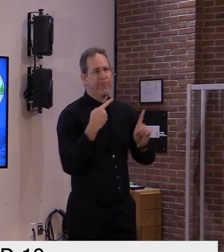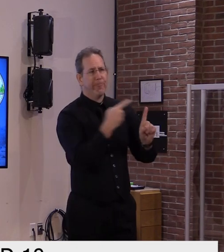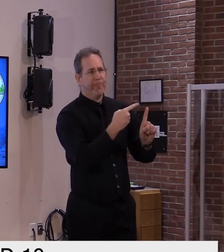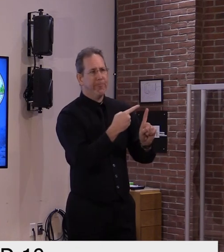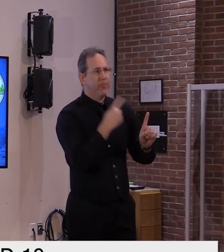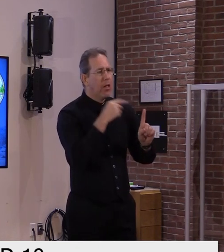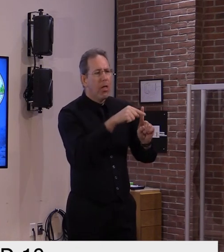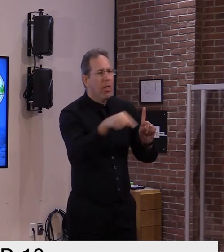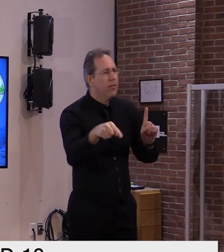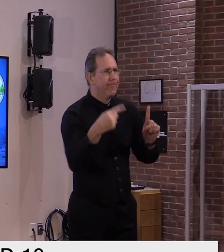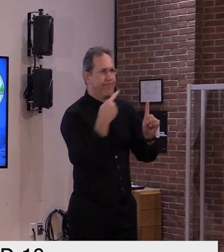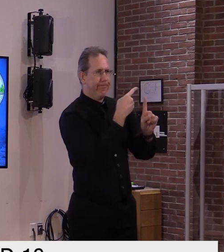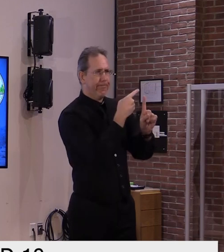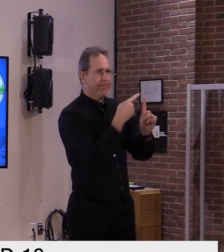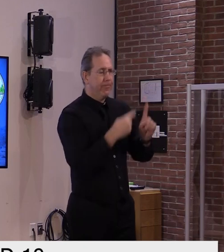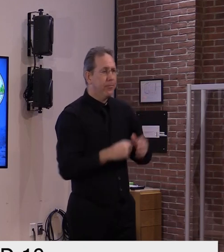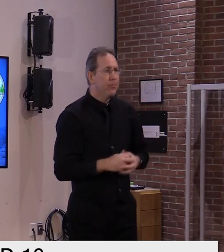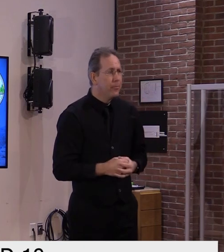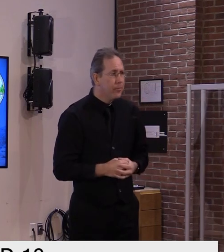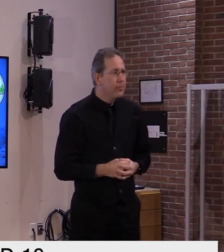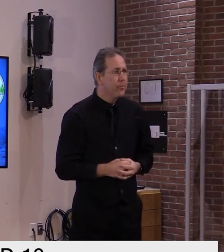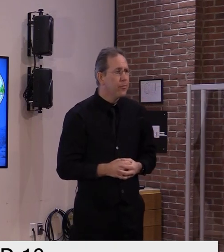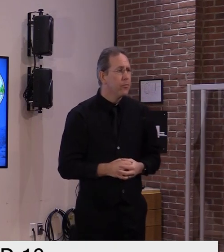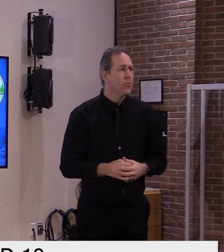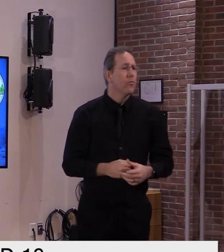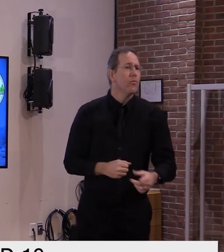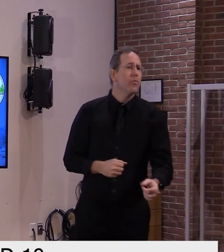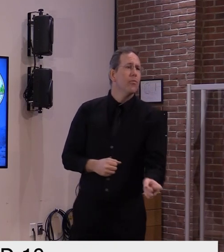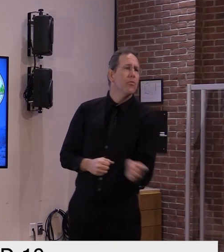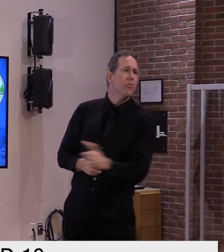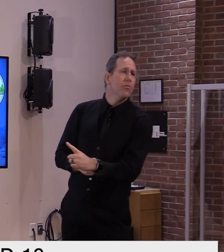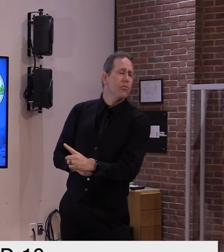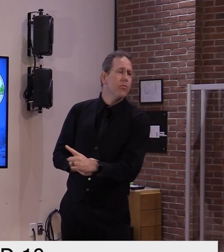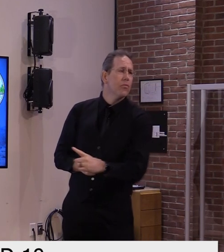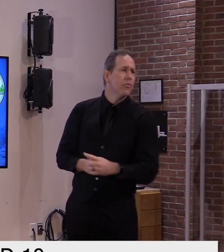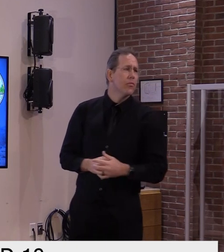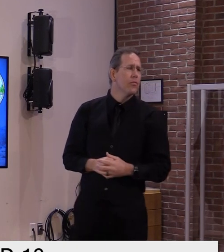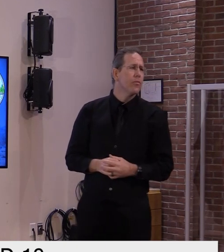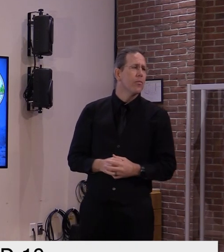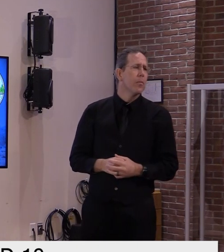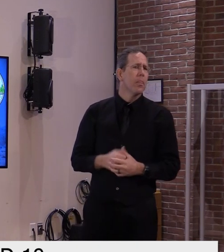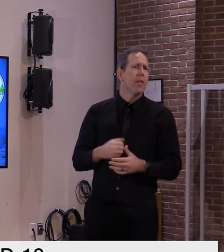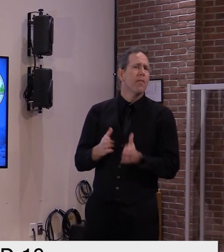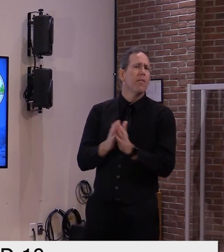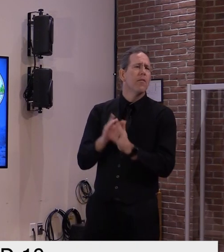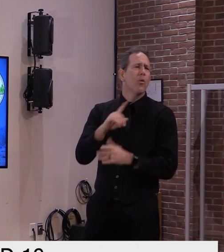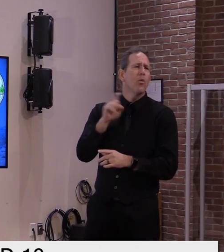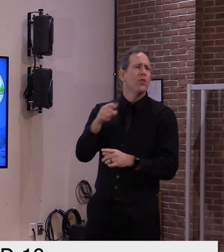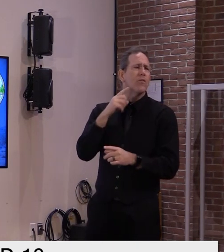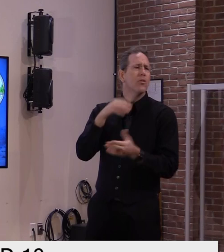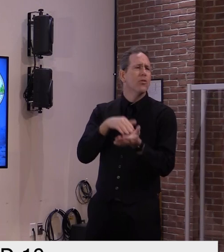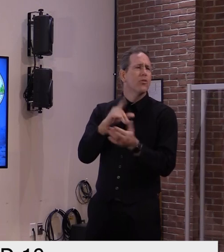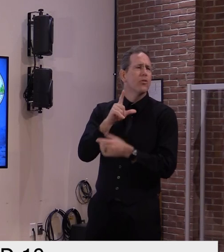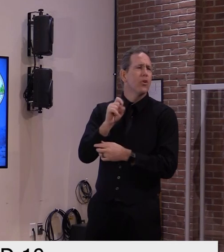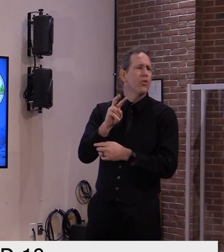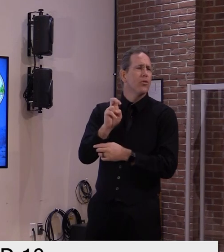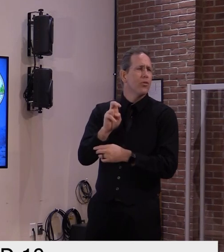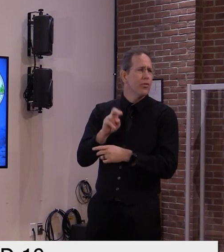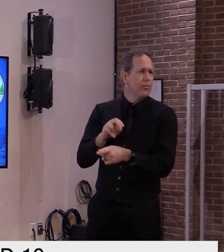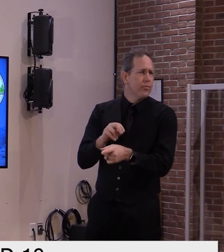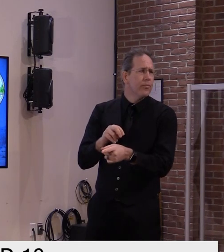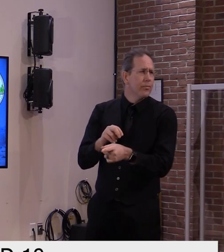any of the situations that Dr. Levine described are yet associated with the bus trip to Washington last